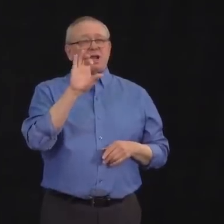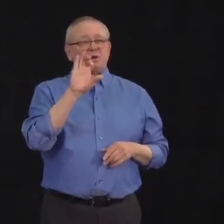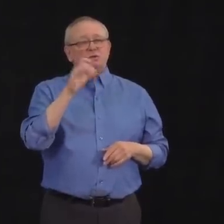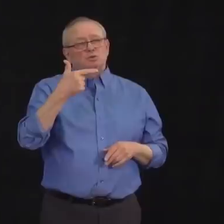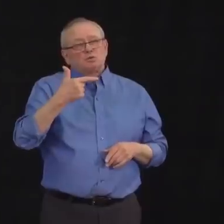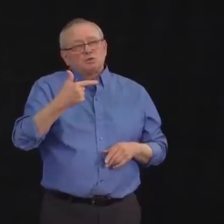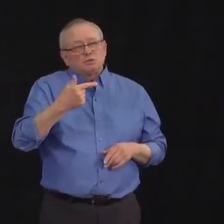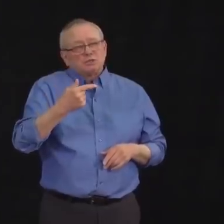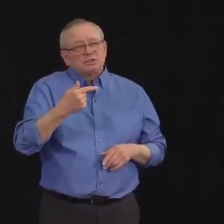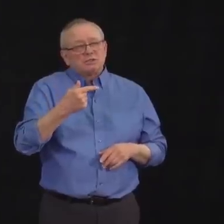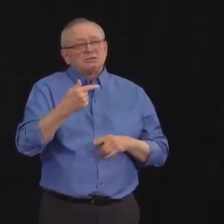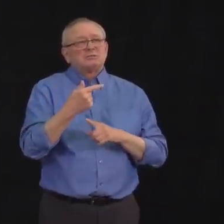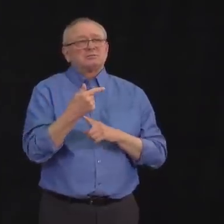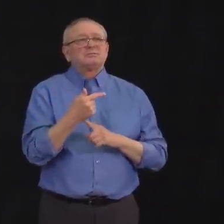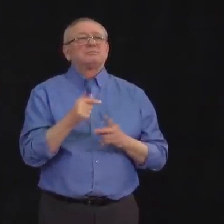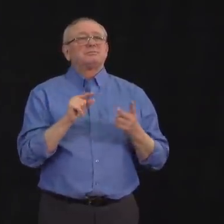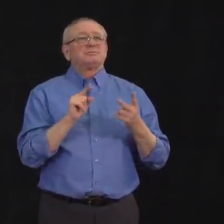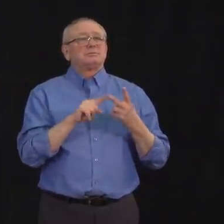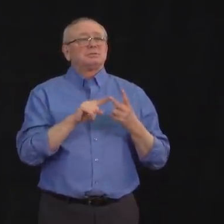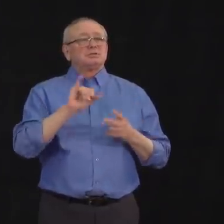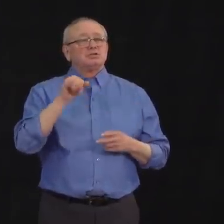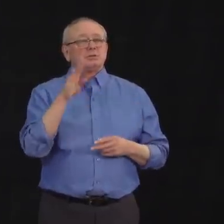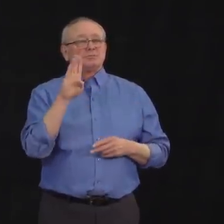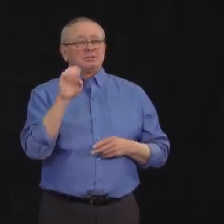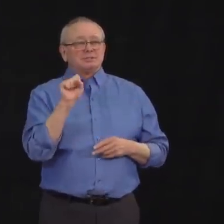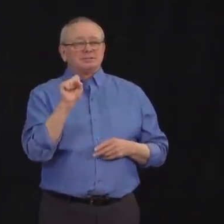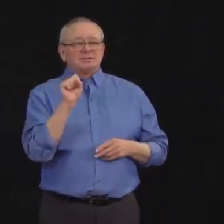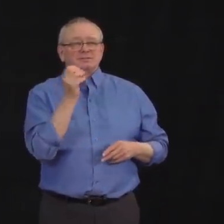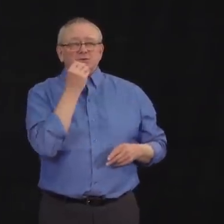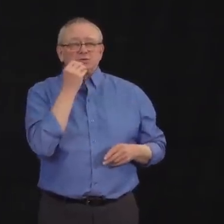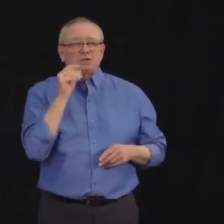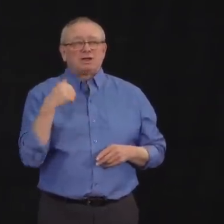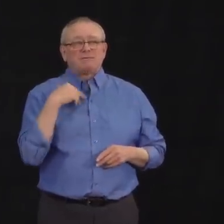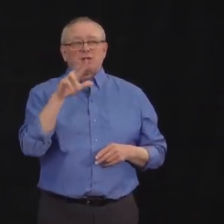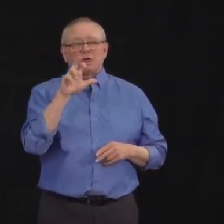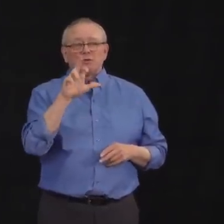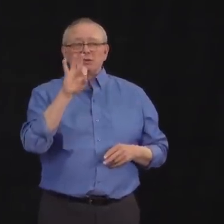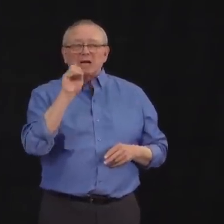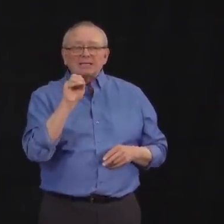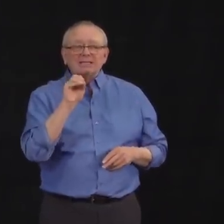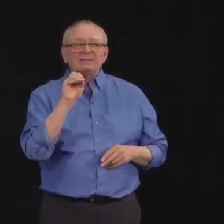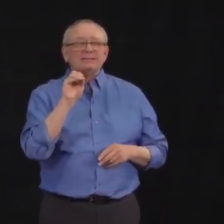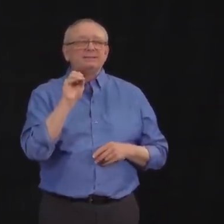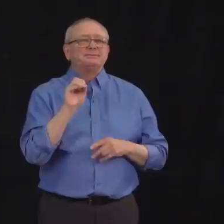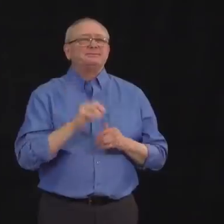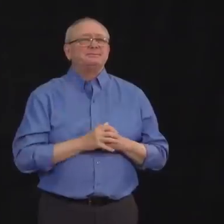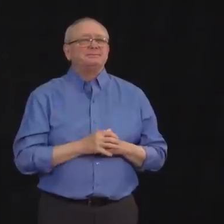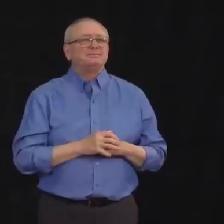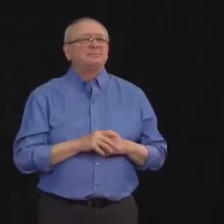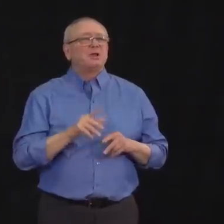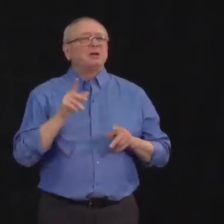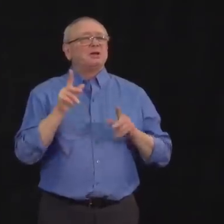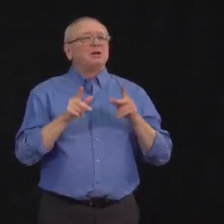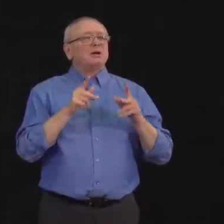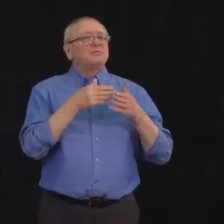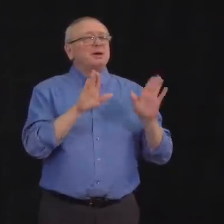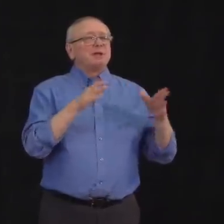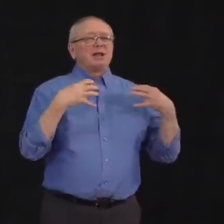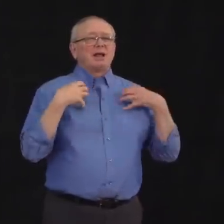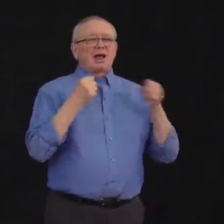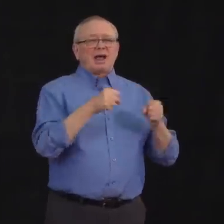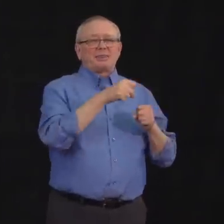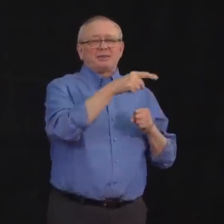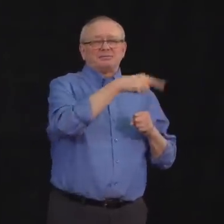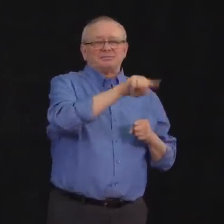cases among workers at the JBS plant in Brooks. I want to commend the frontline public health professionals and their